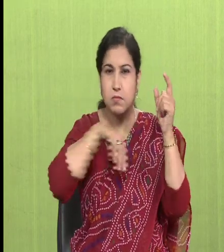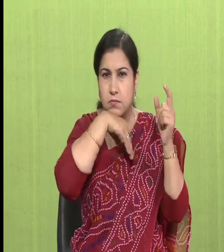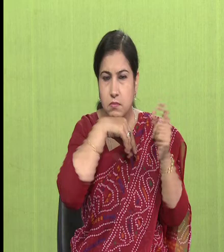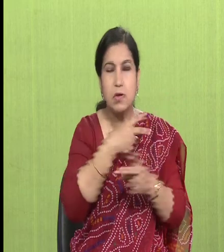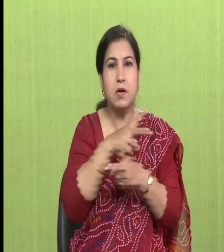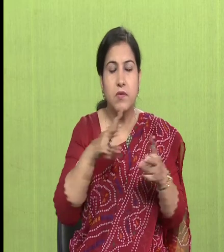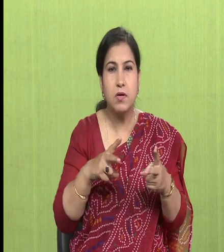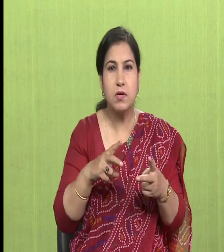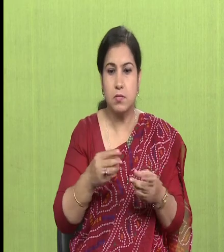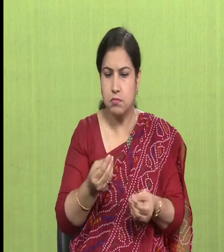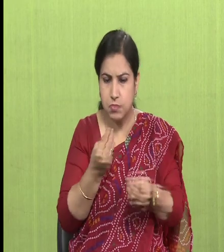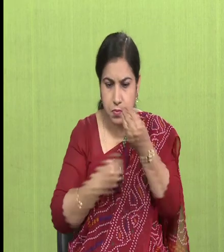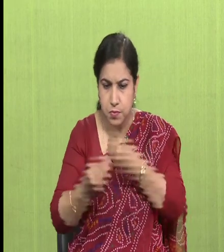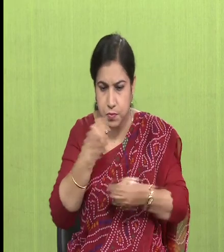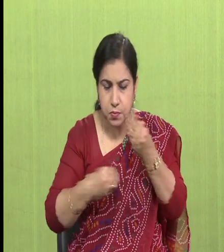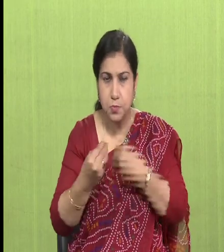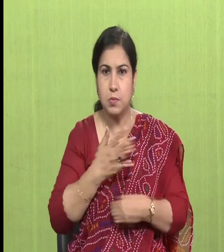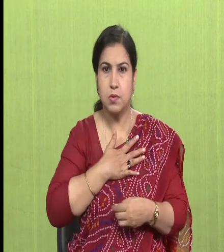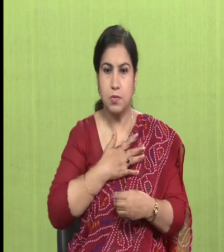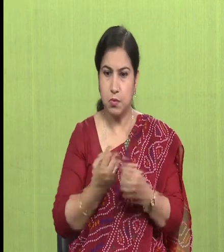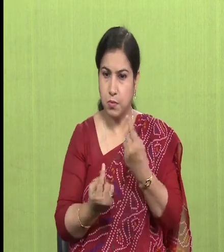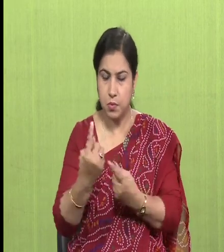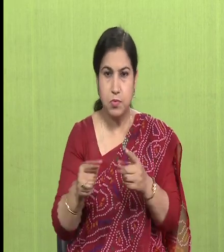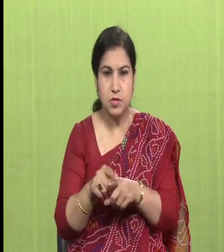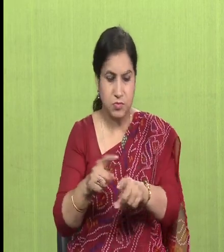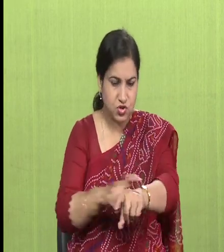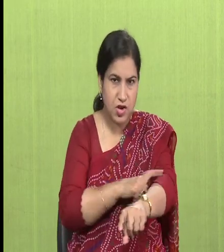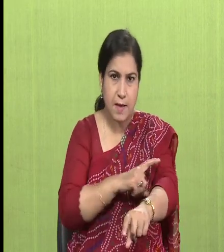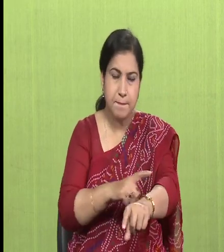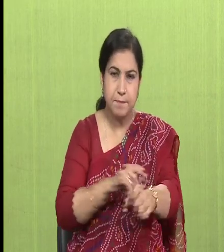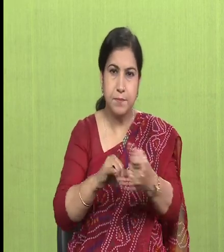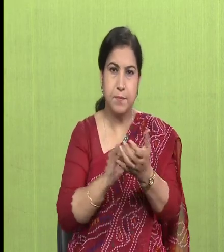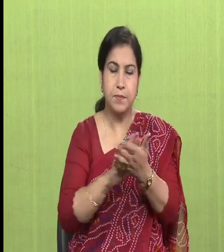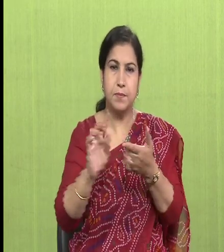goat, sheep, etc. also increased.